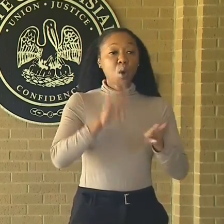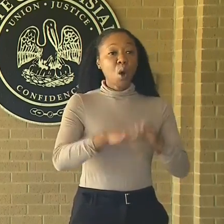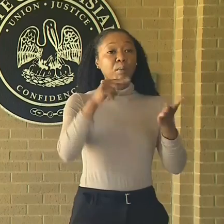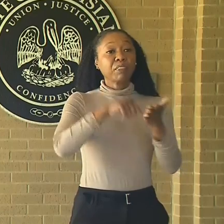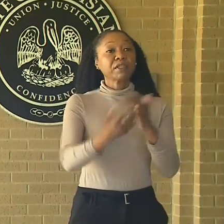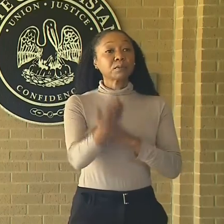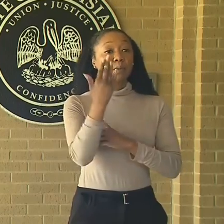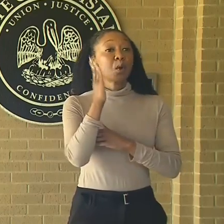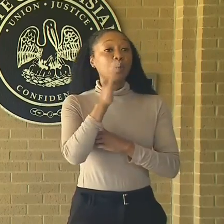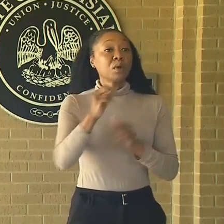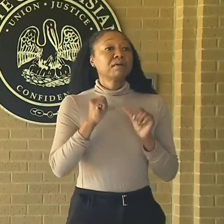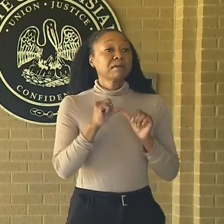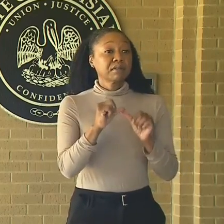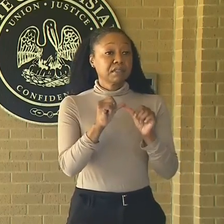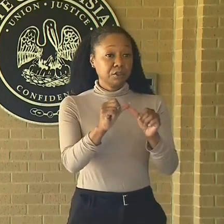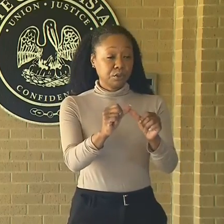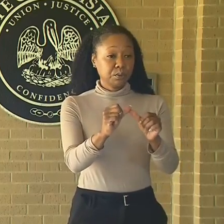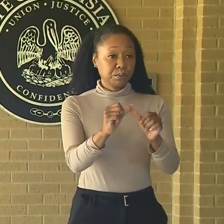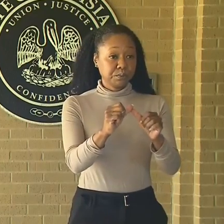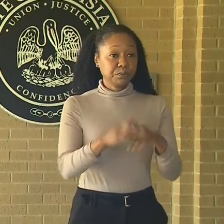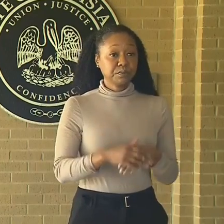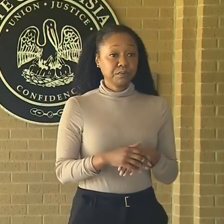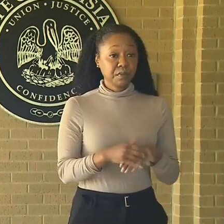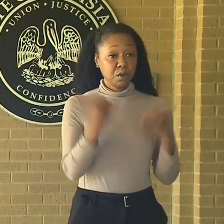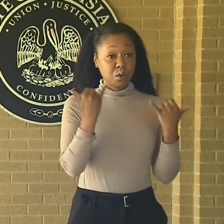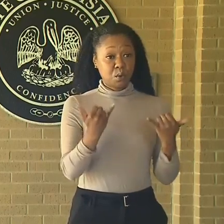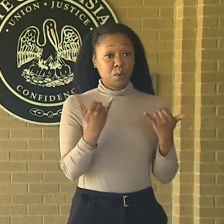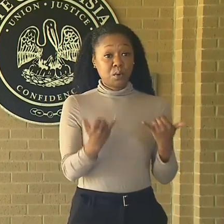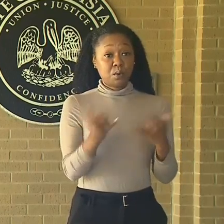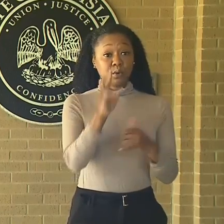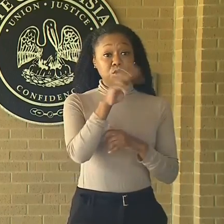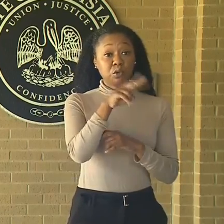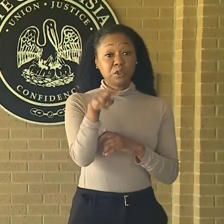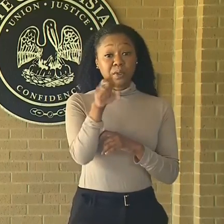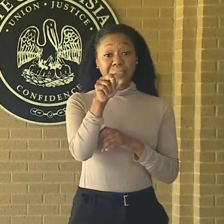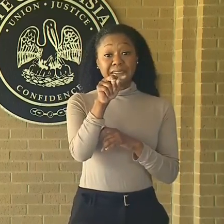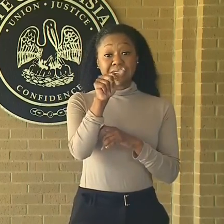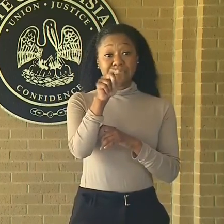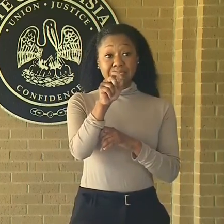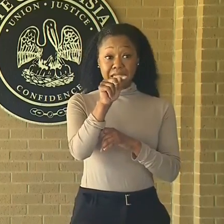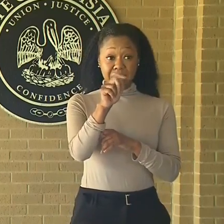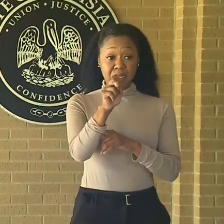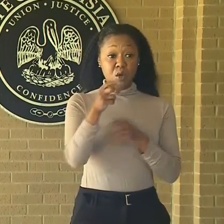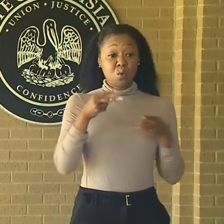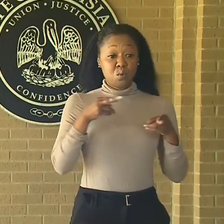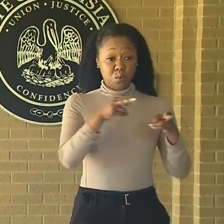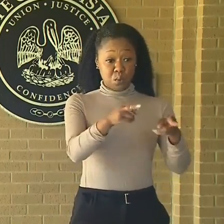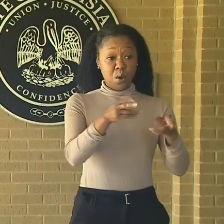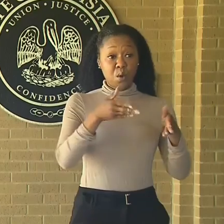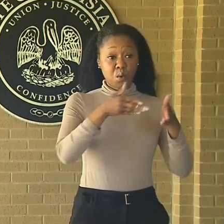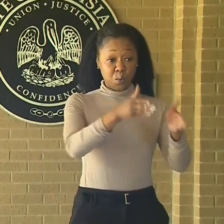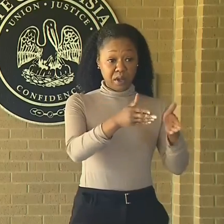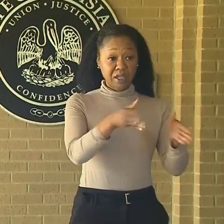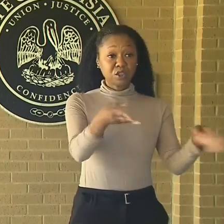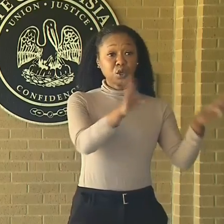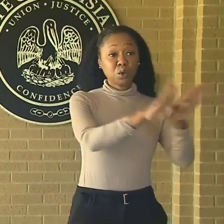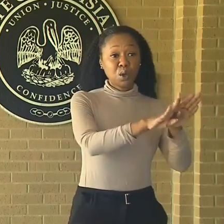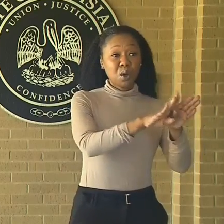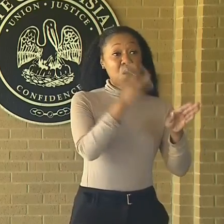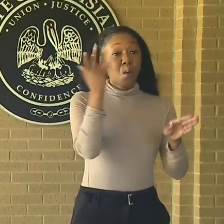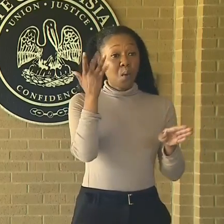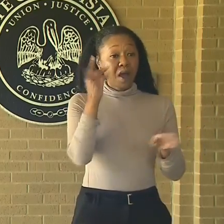continue as conditions allow. There are currently 22 state roadways that are closed due to water or